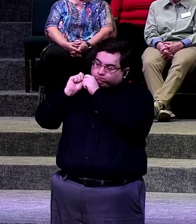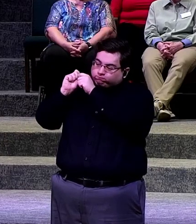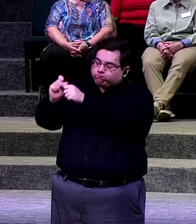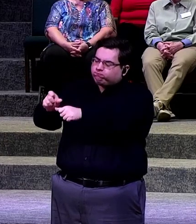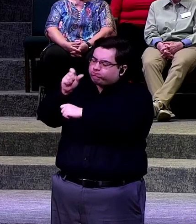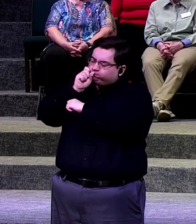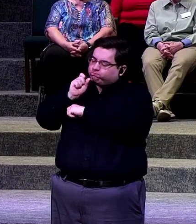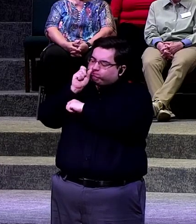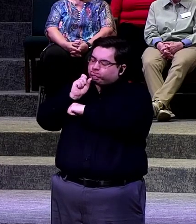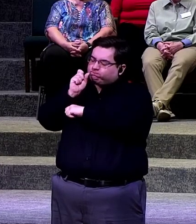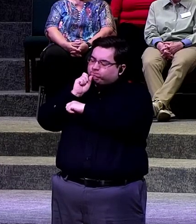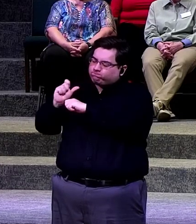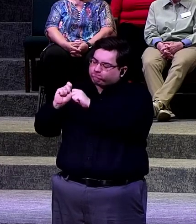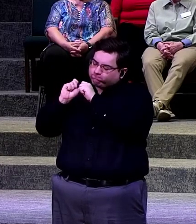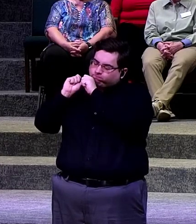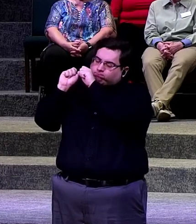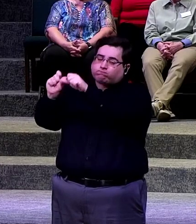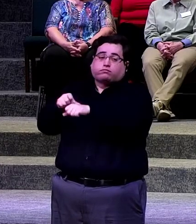he wanted to